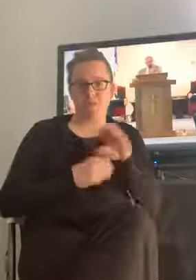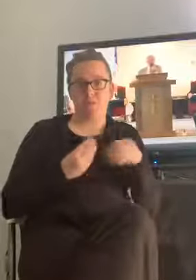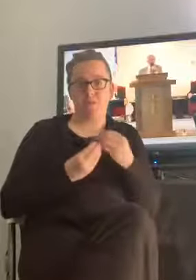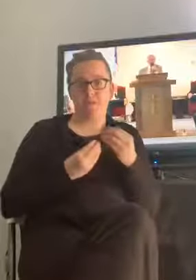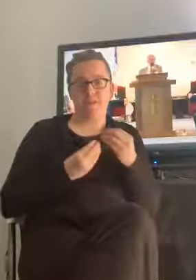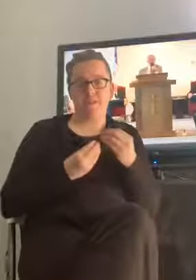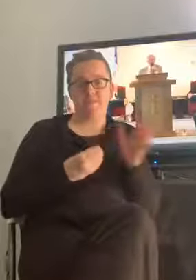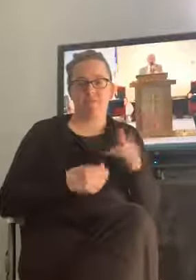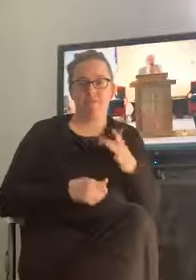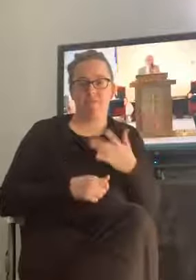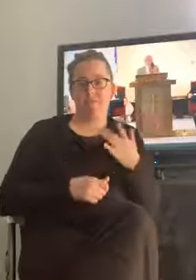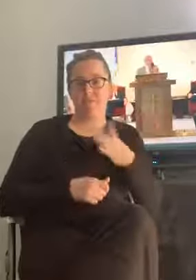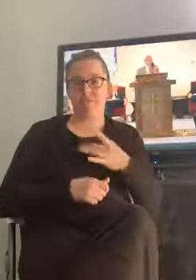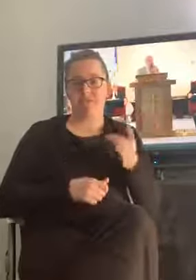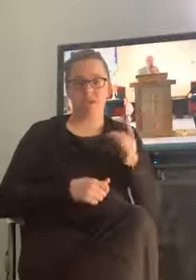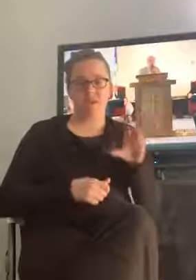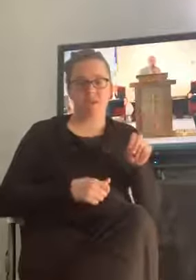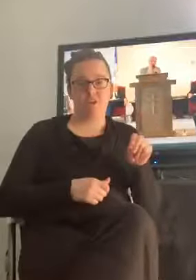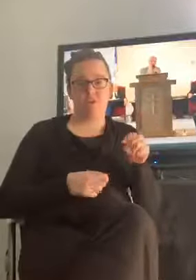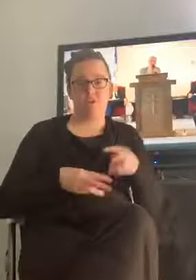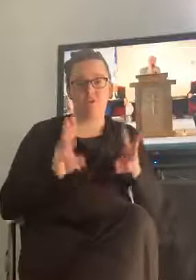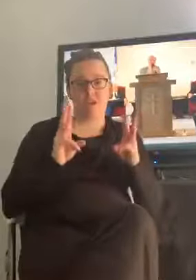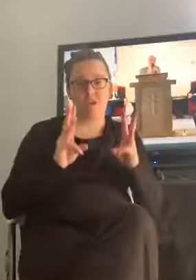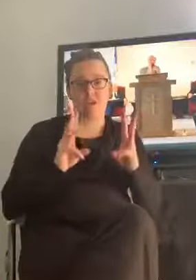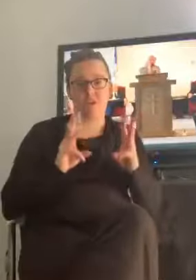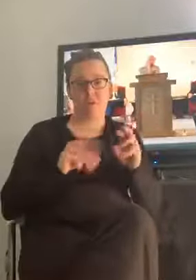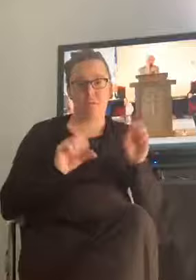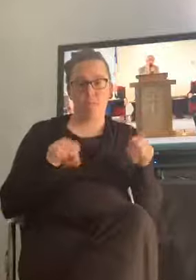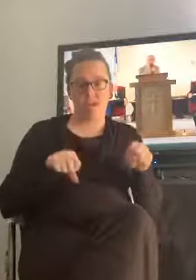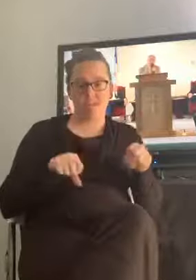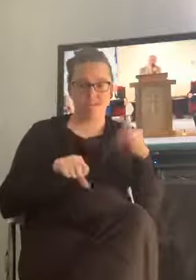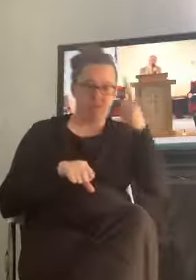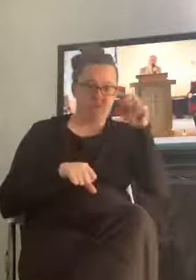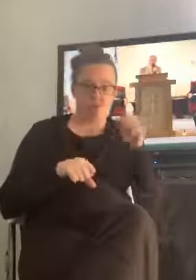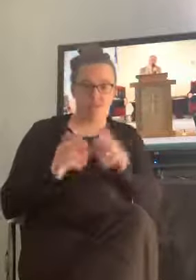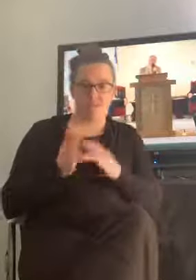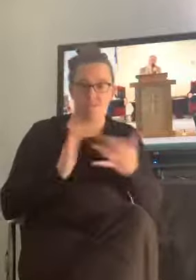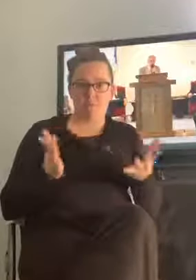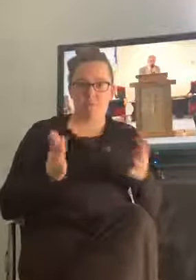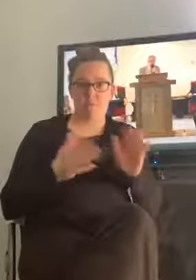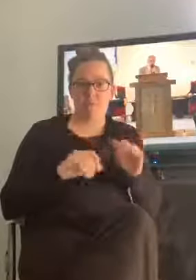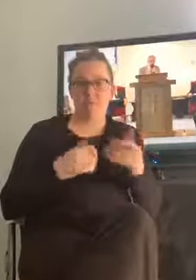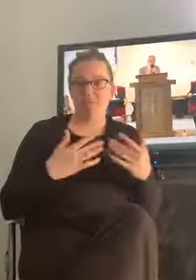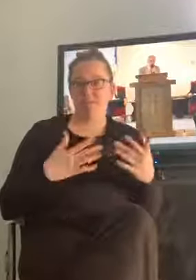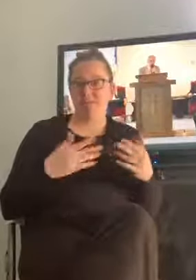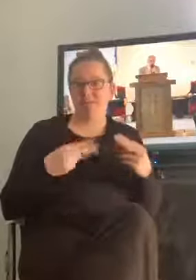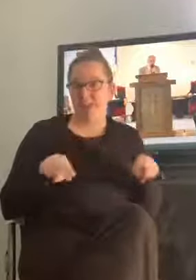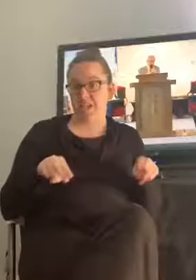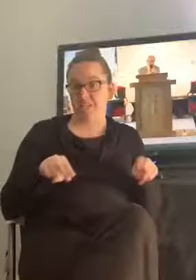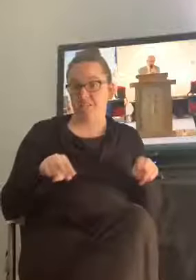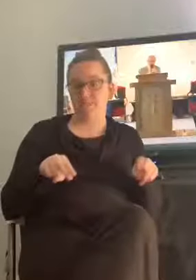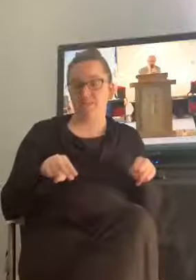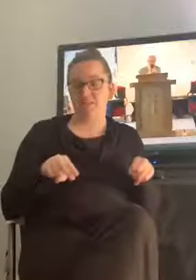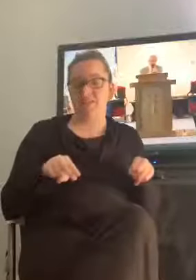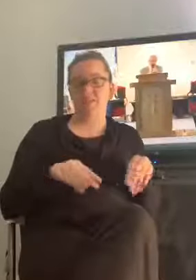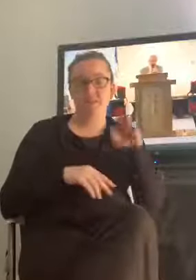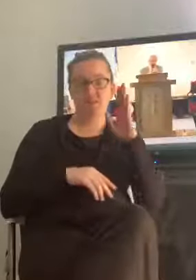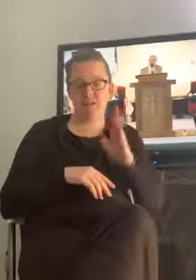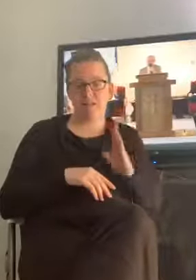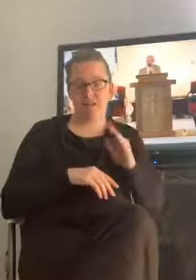this to happen, the Lord is going to make sure that the word of God is fulfilled. Amen.